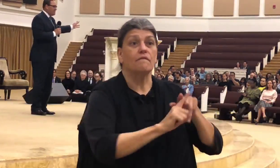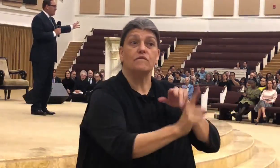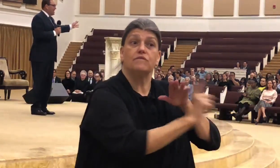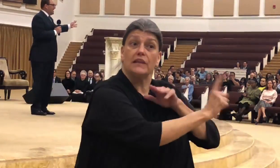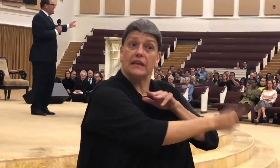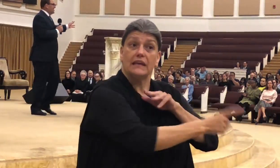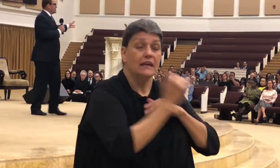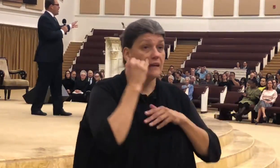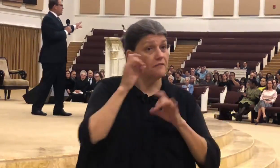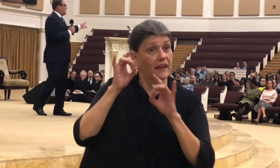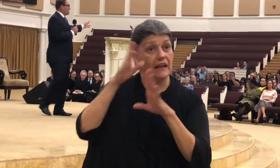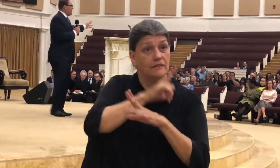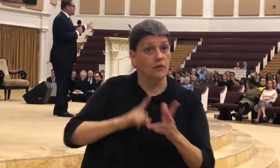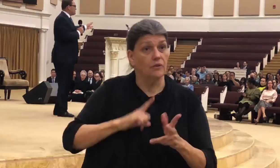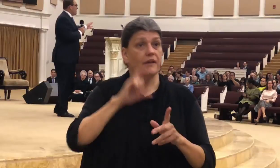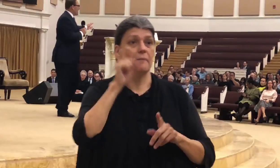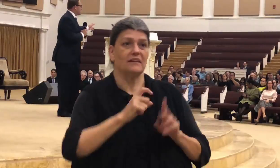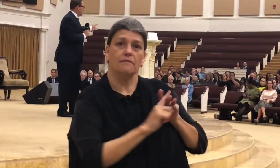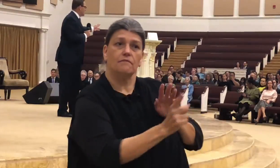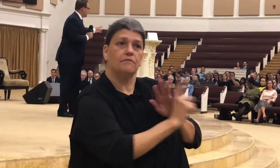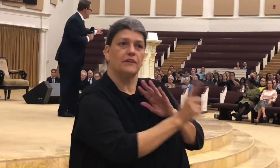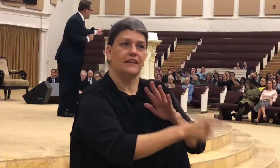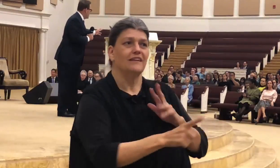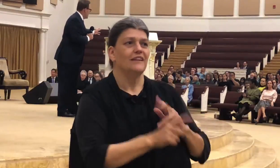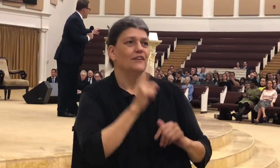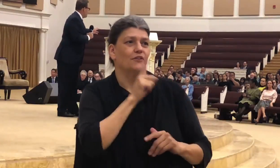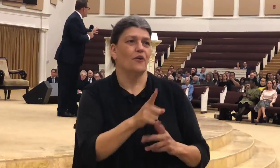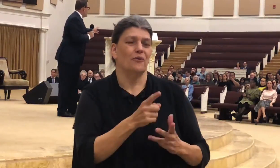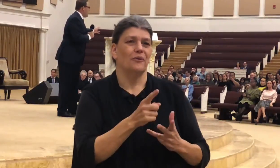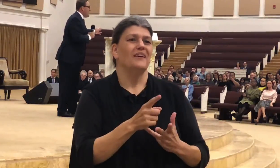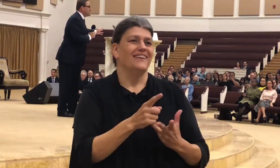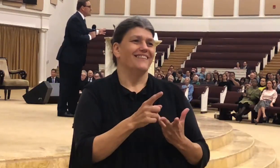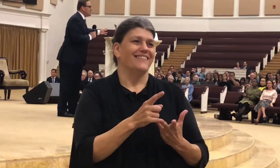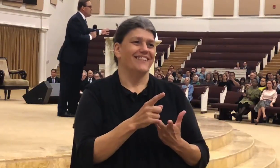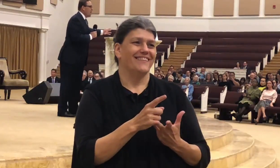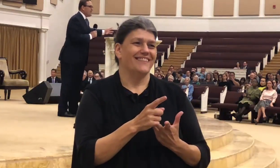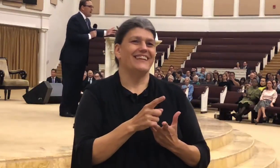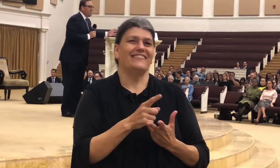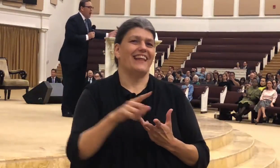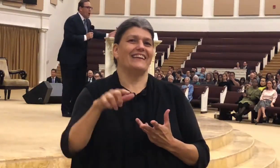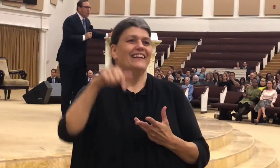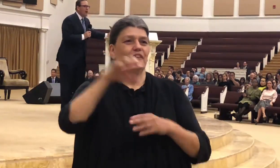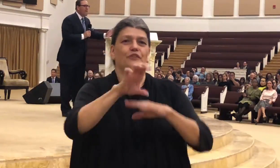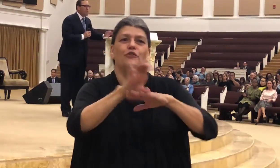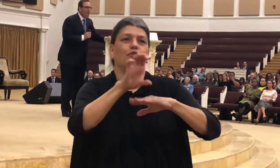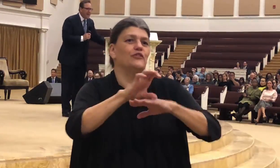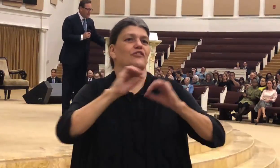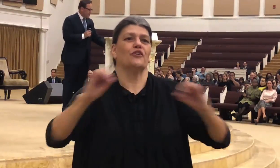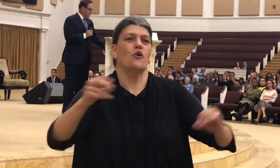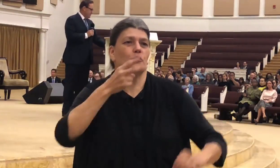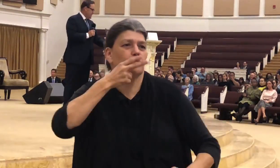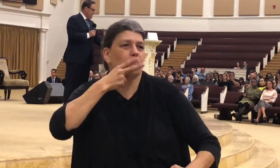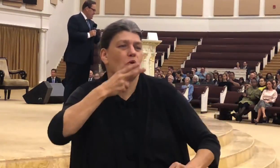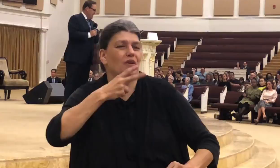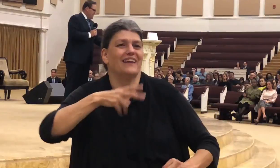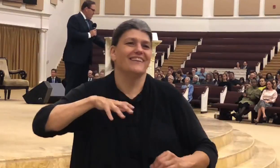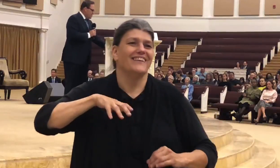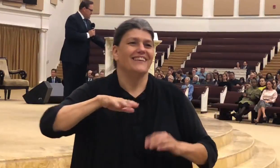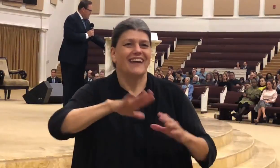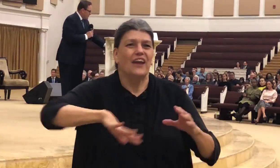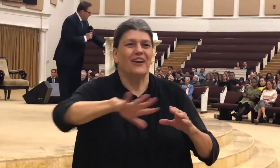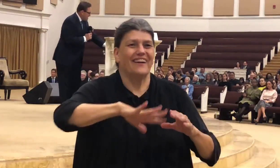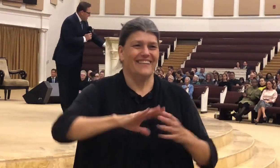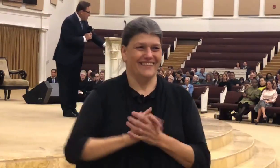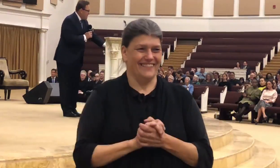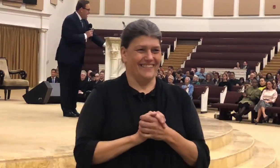flee. Then he starts talking about the no smoking section. The place of the abode of the righteous. In